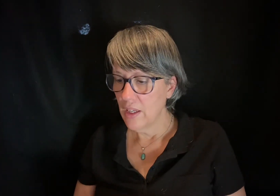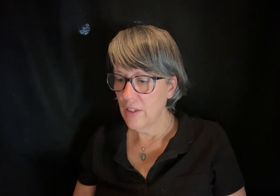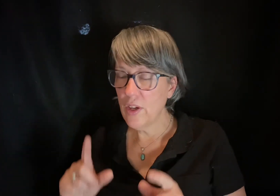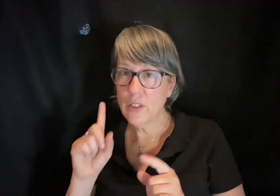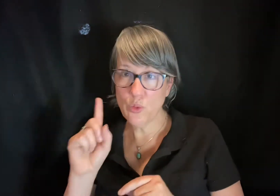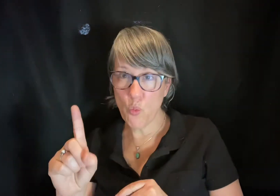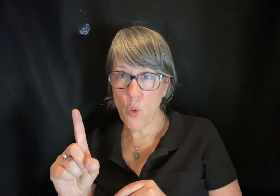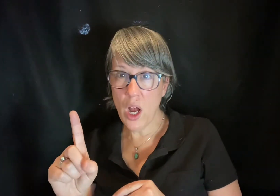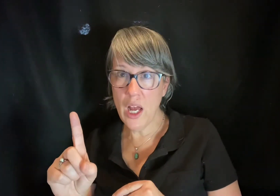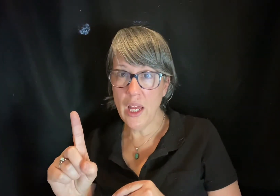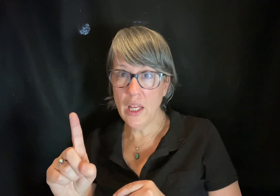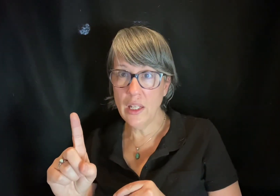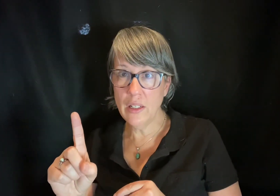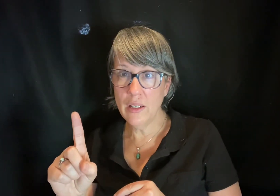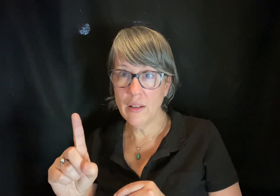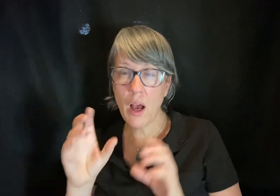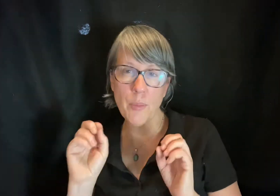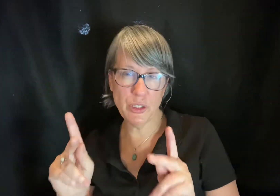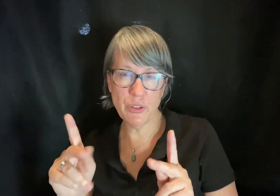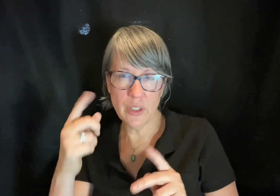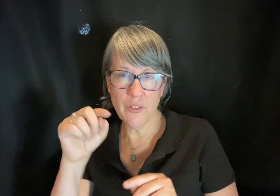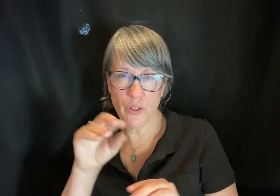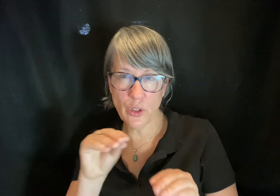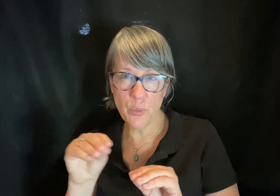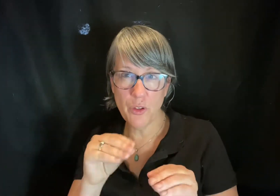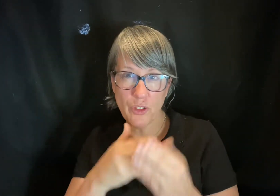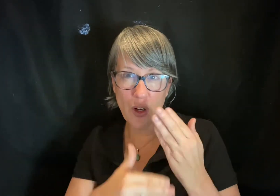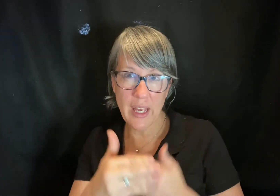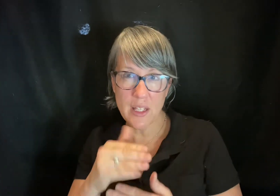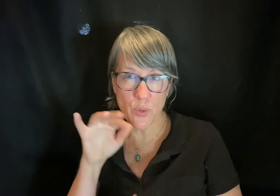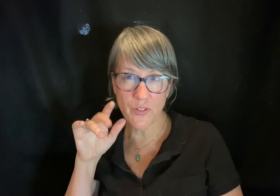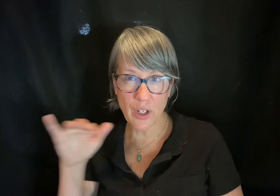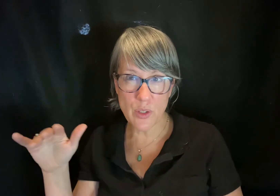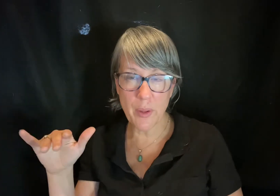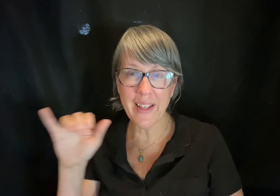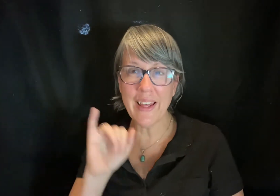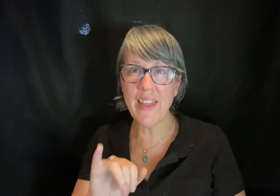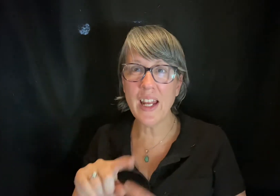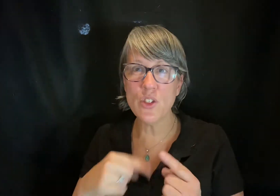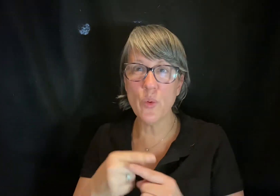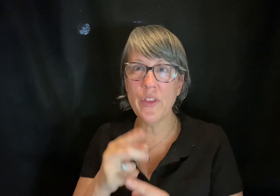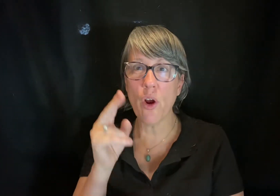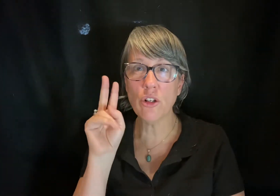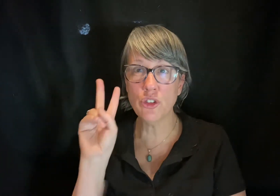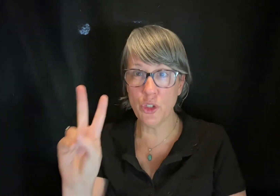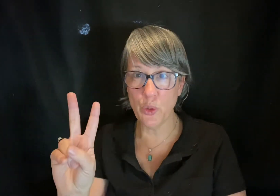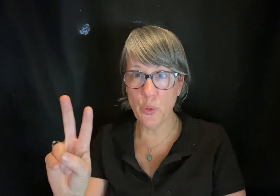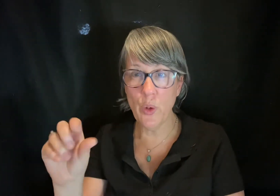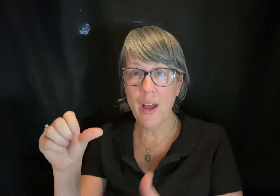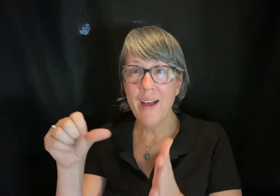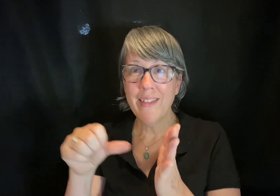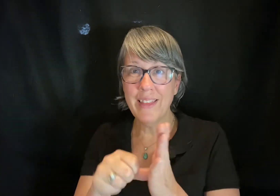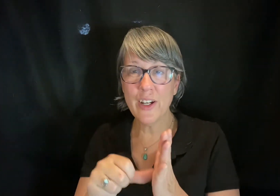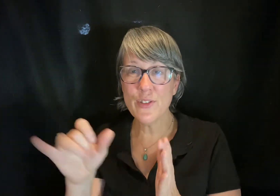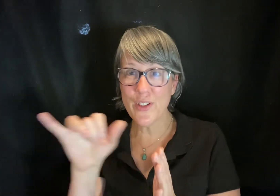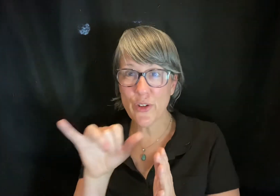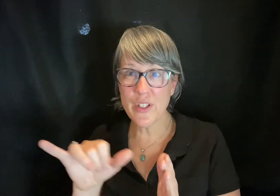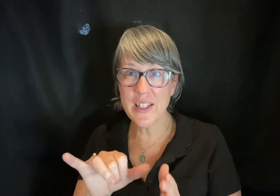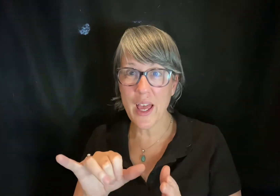There is one opportunity for you to move your hands when fingerspelling, and that is when there are two letters that are the same,